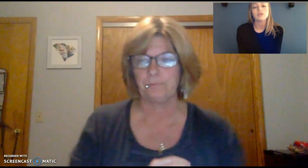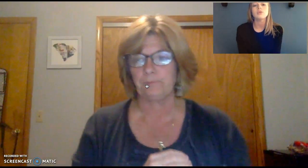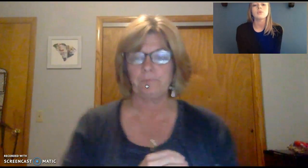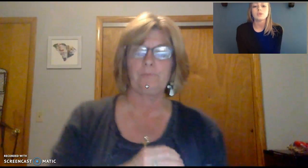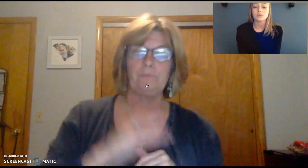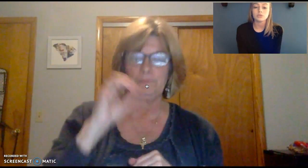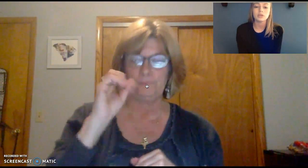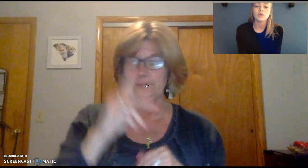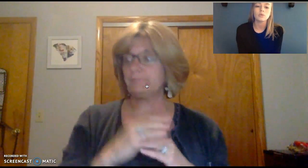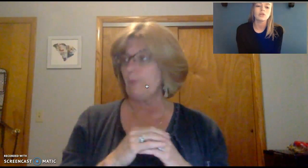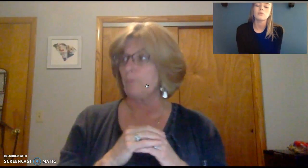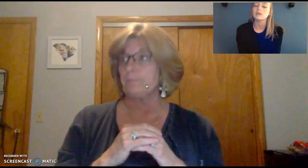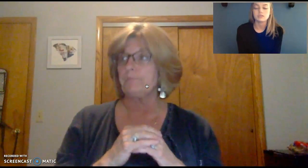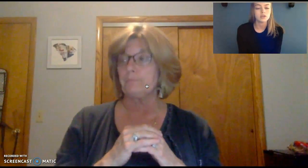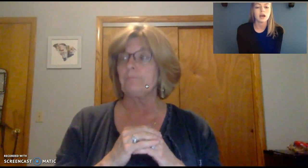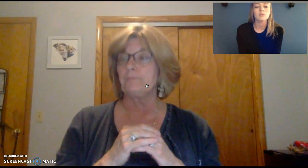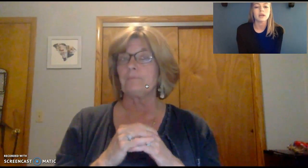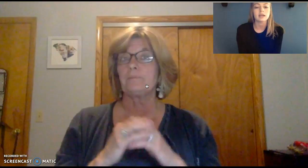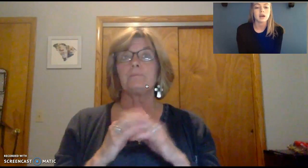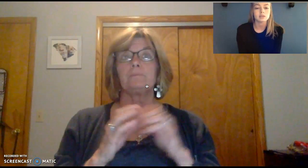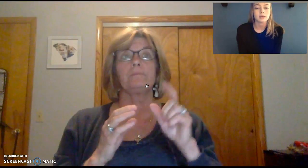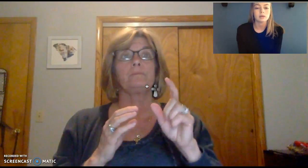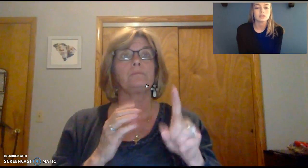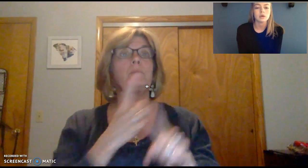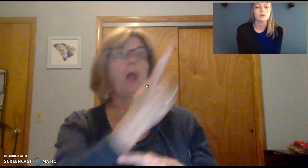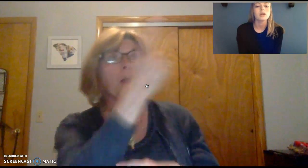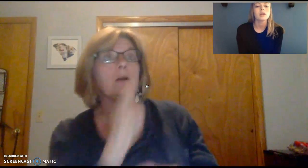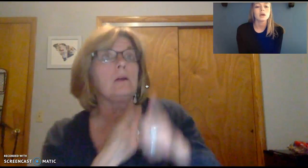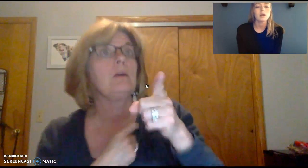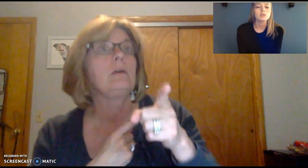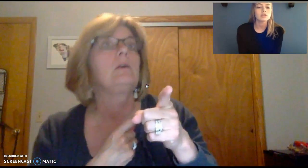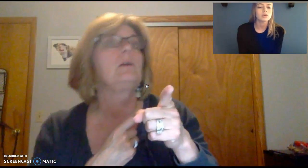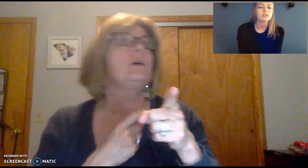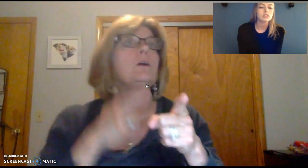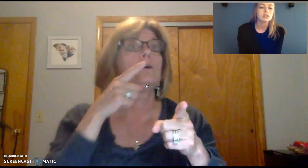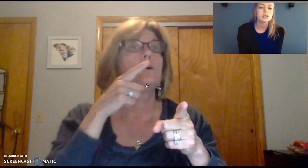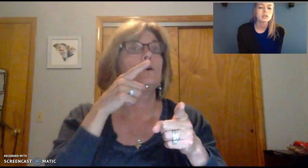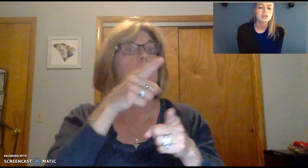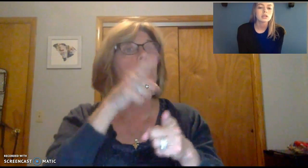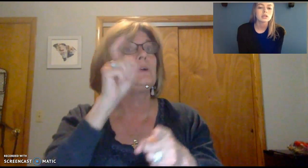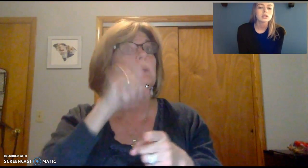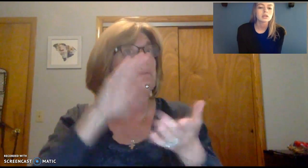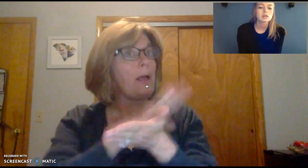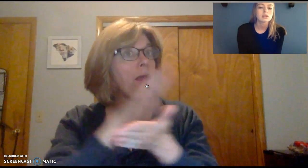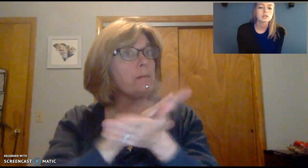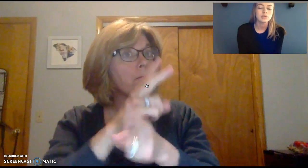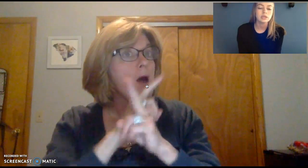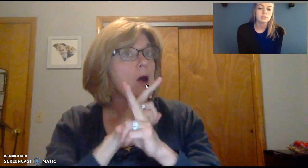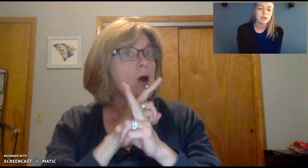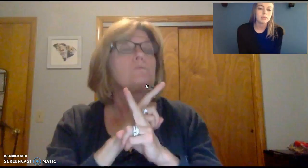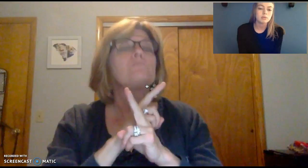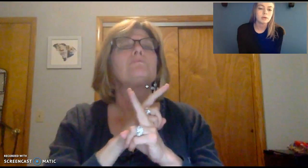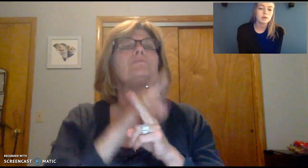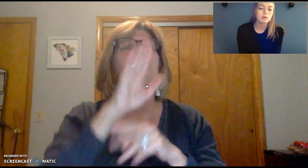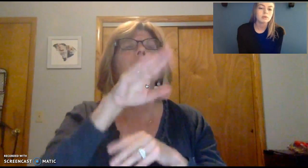or when you were doing your homework, you must have forgotten what I talked about. So, oh, there's a question. You need